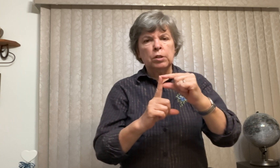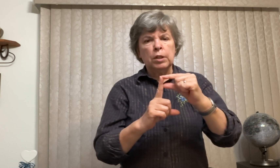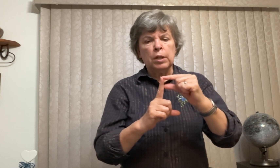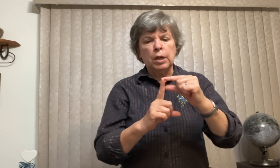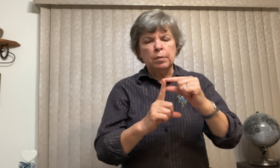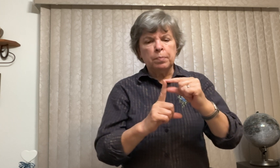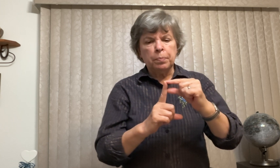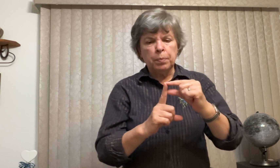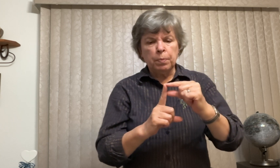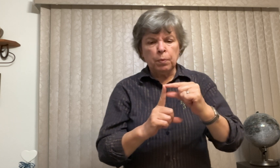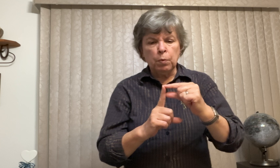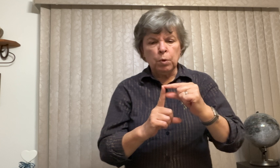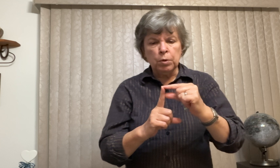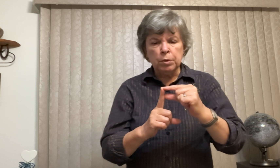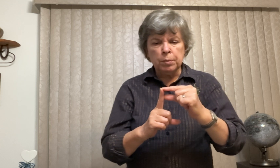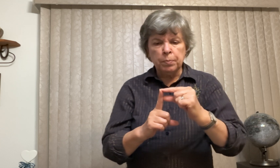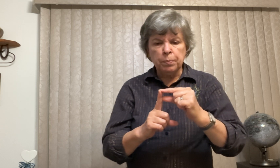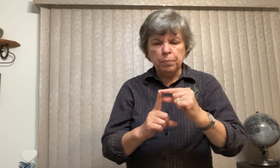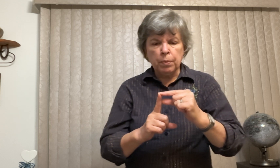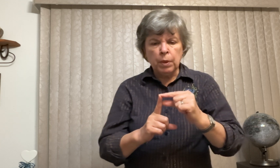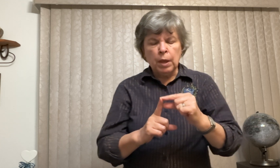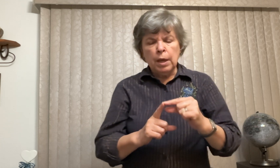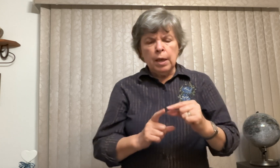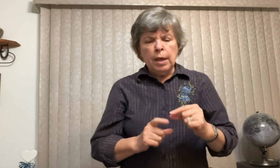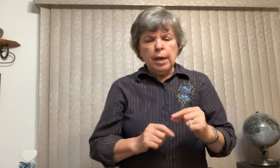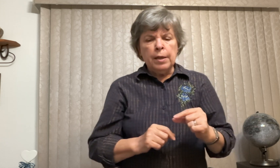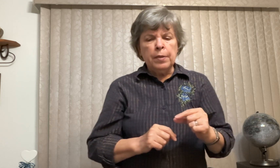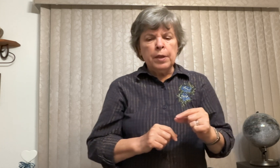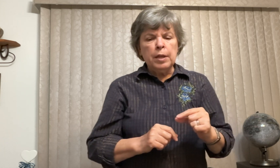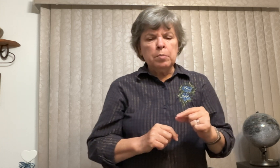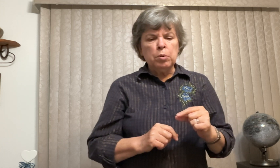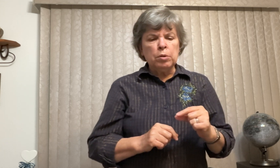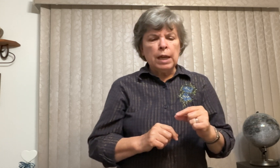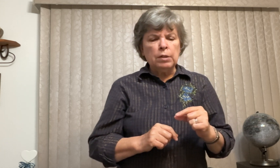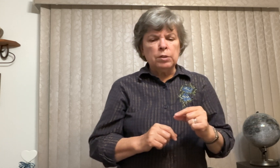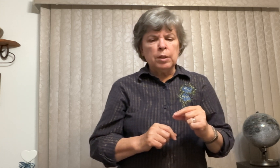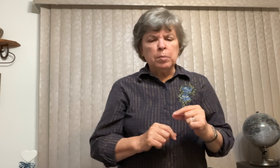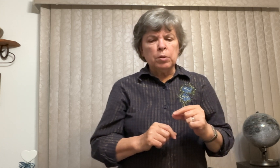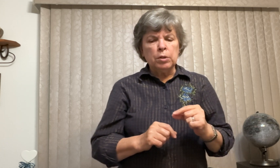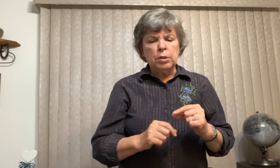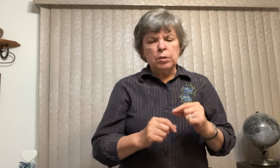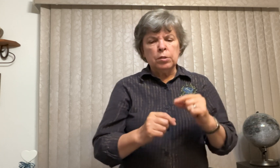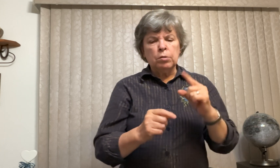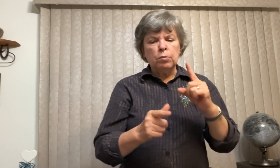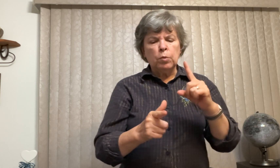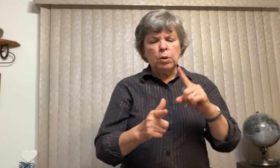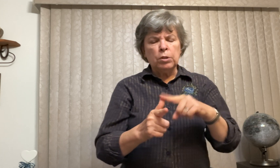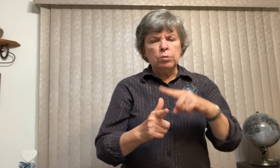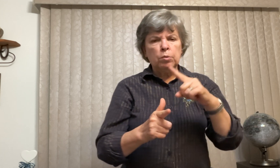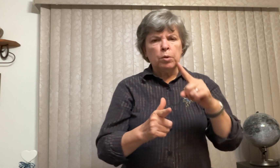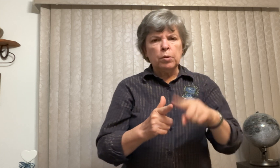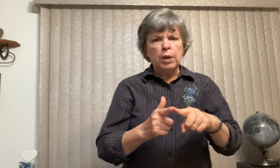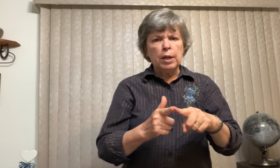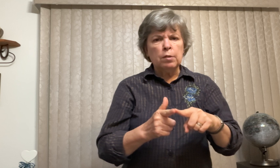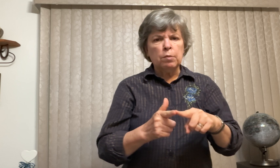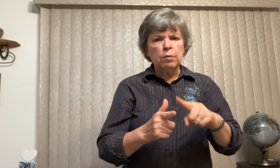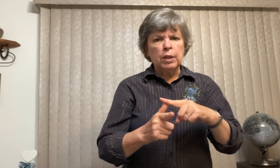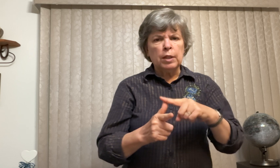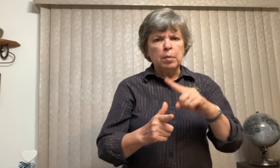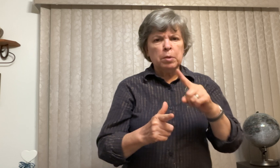like that. Word. And then pronounce them good. So if you want to do the word then, we've had that